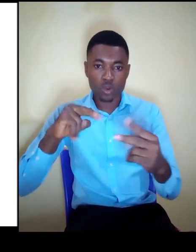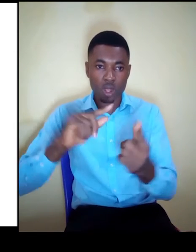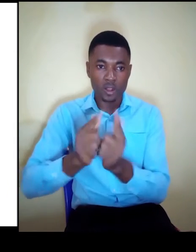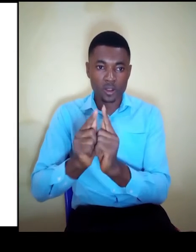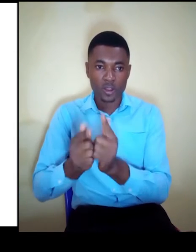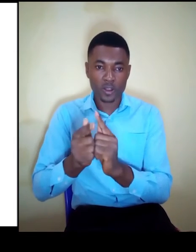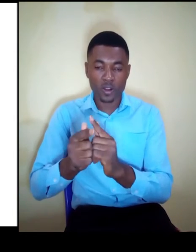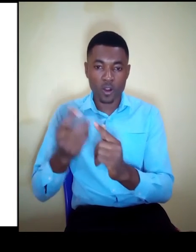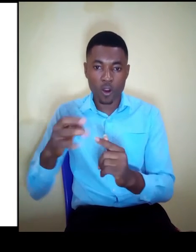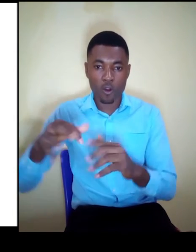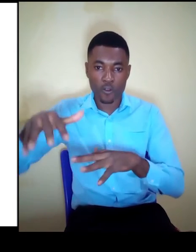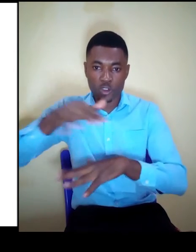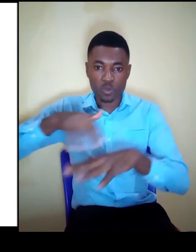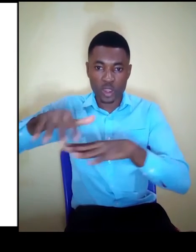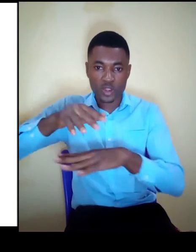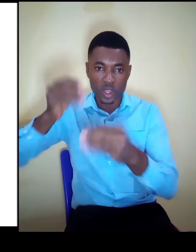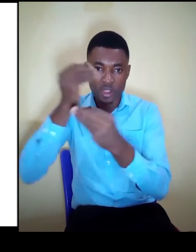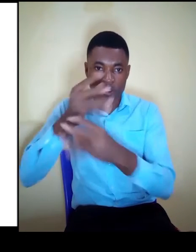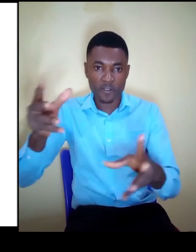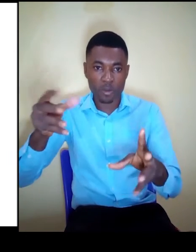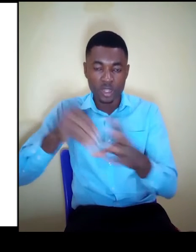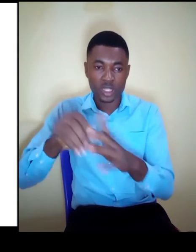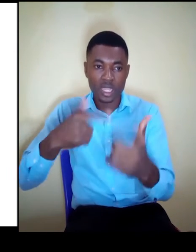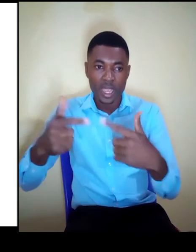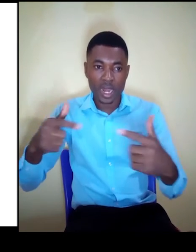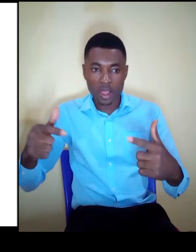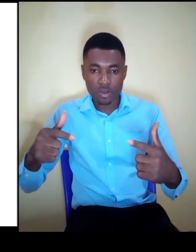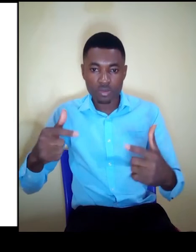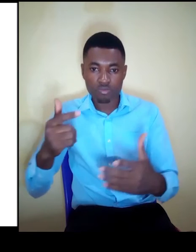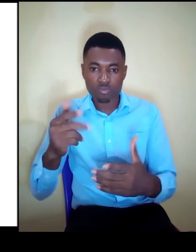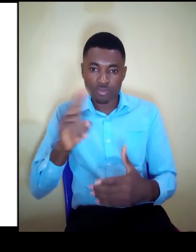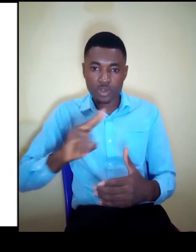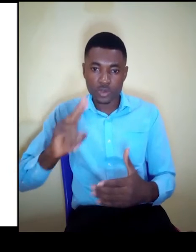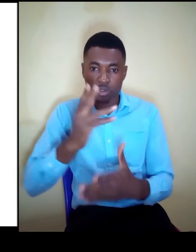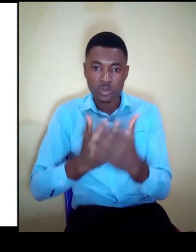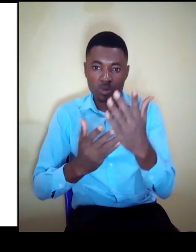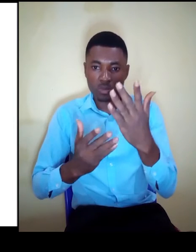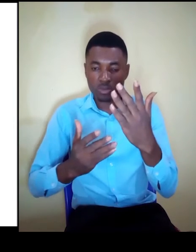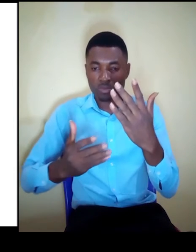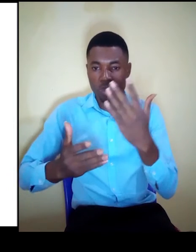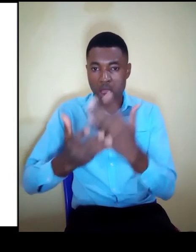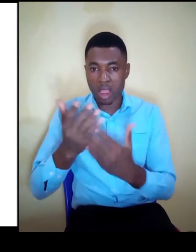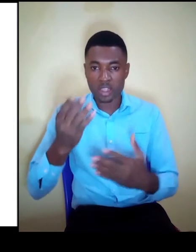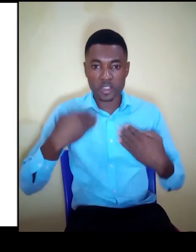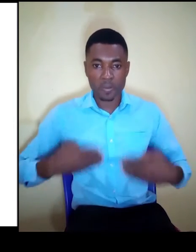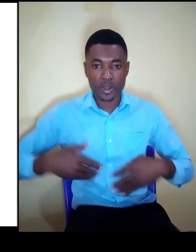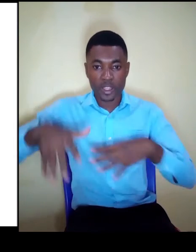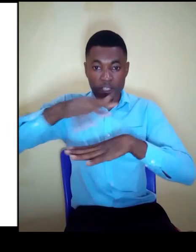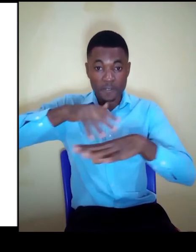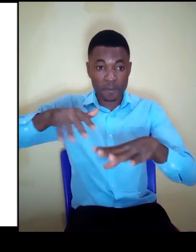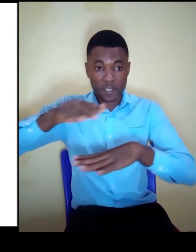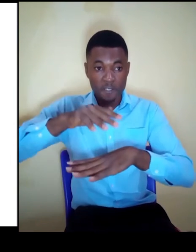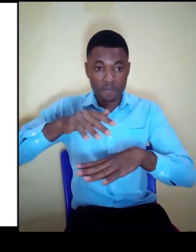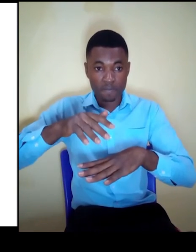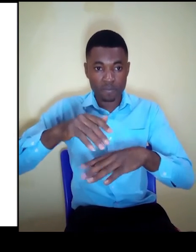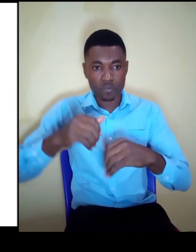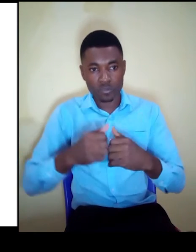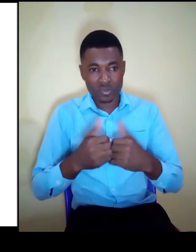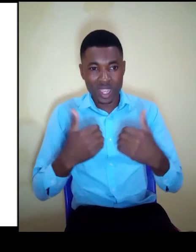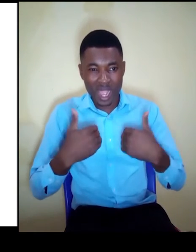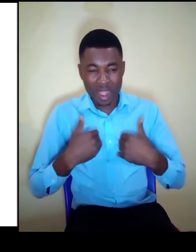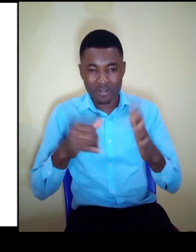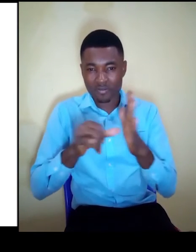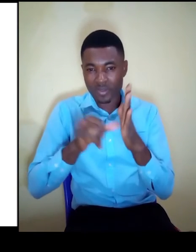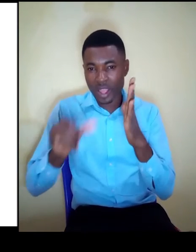sign language affords the use of space, the hands, and the body. And there's a high potential for form meaning resemblance